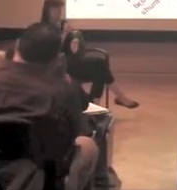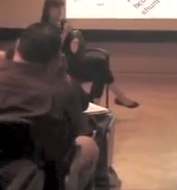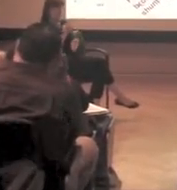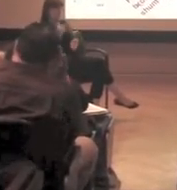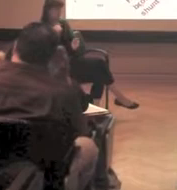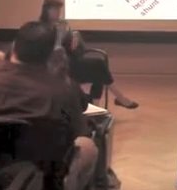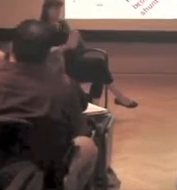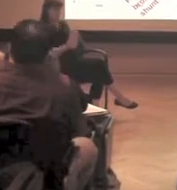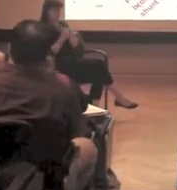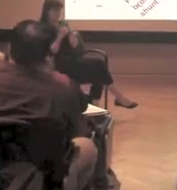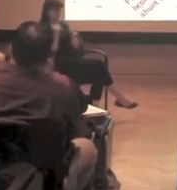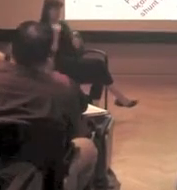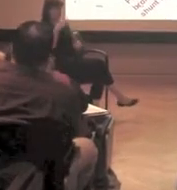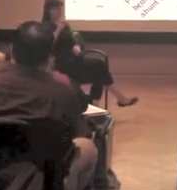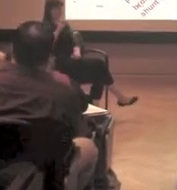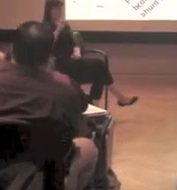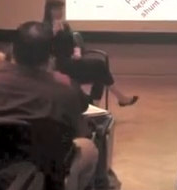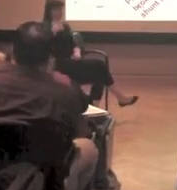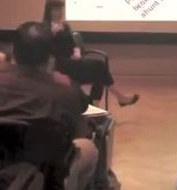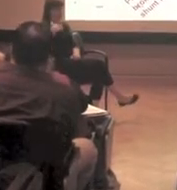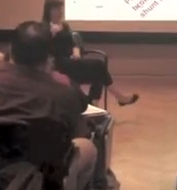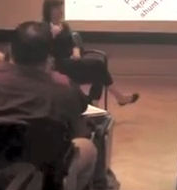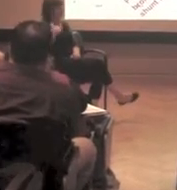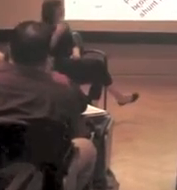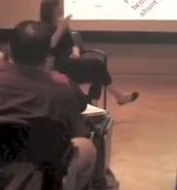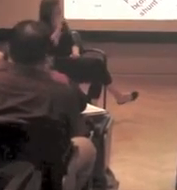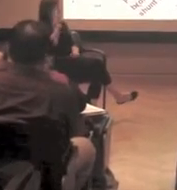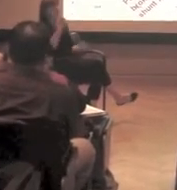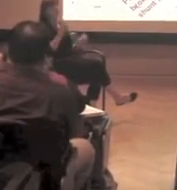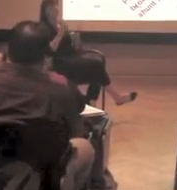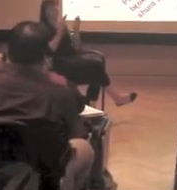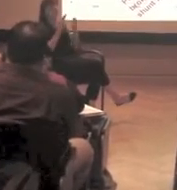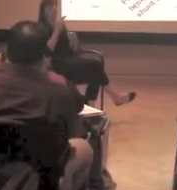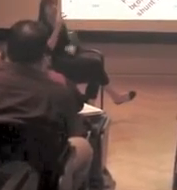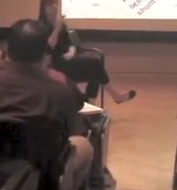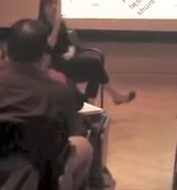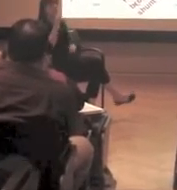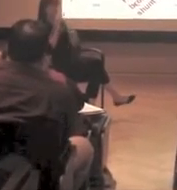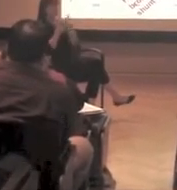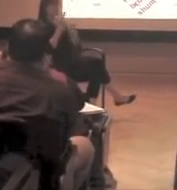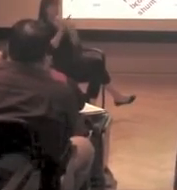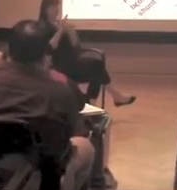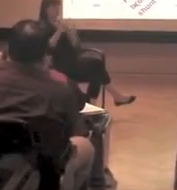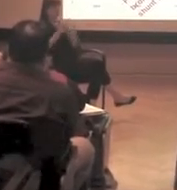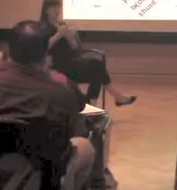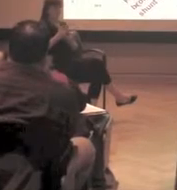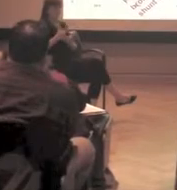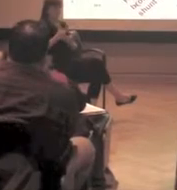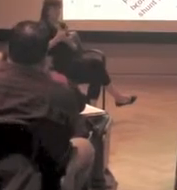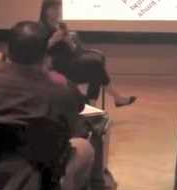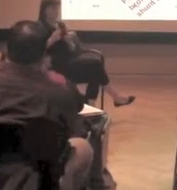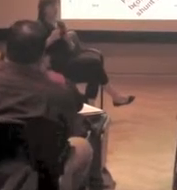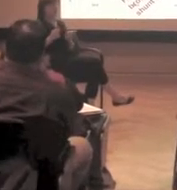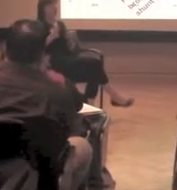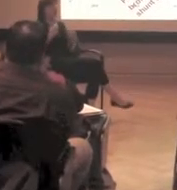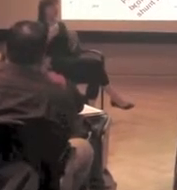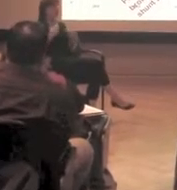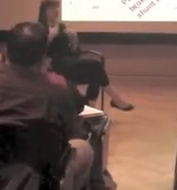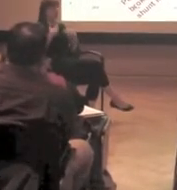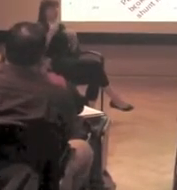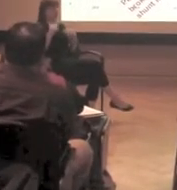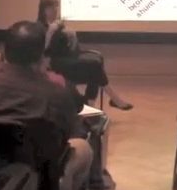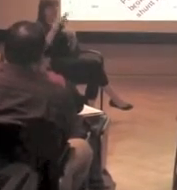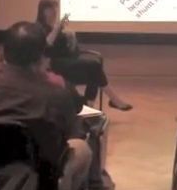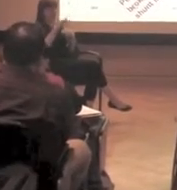but we're probably second. So we see a lot of shunts every week. And we just broke our record of 99